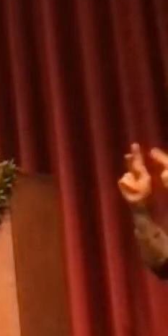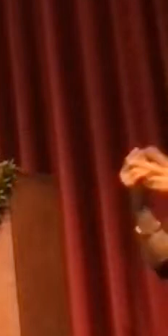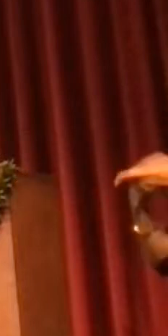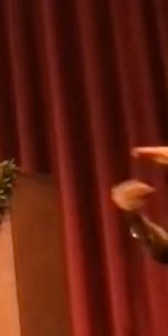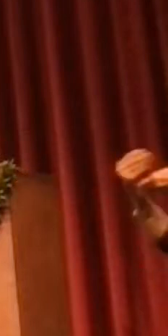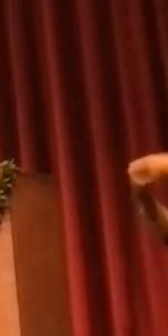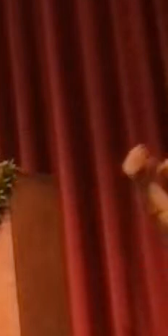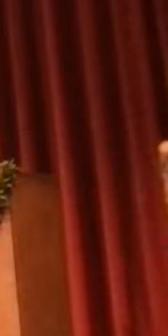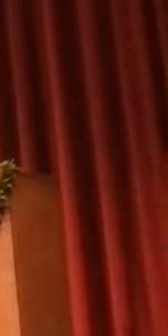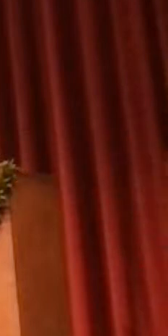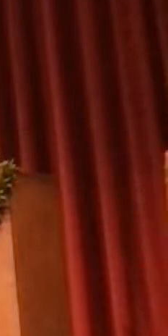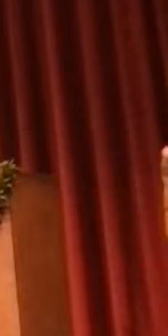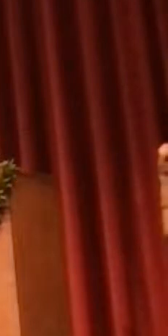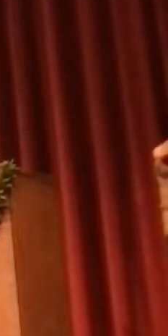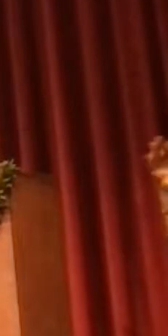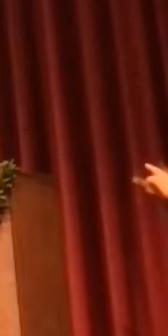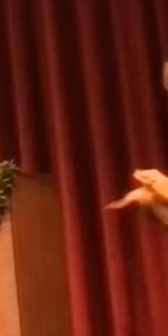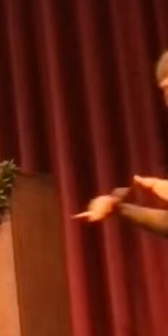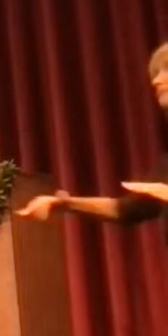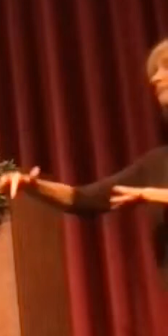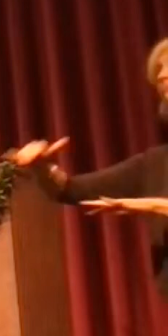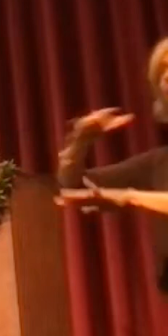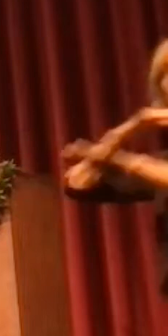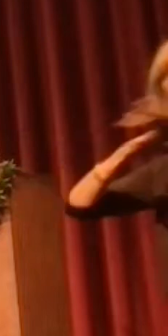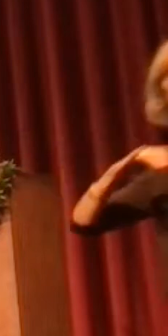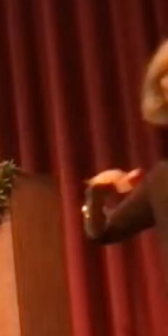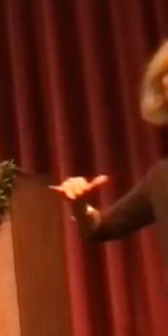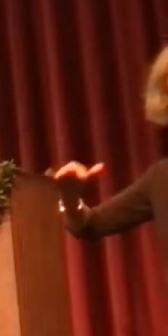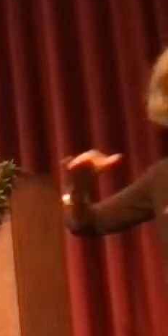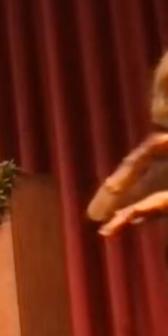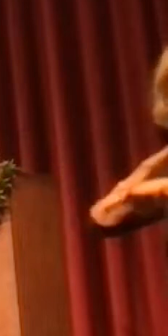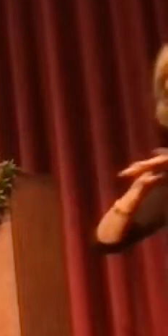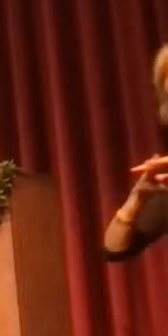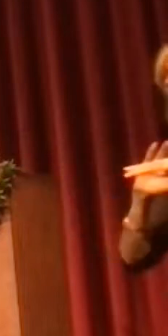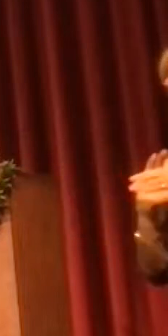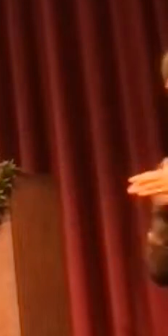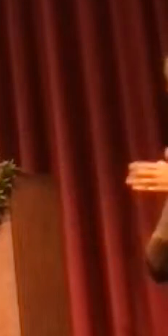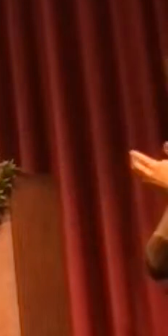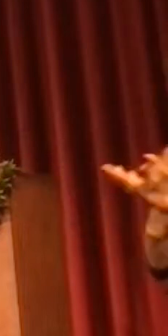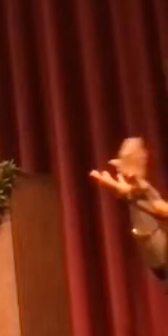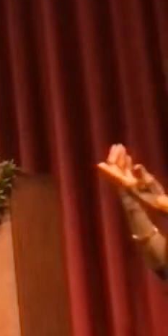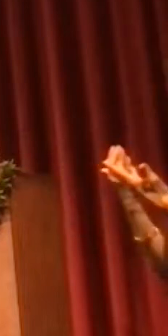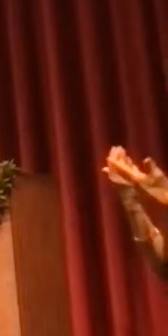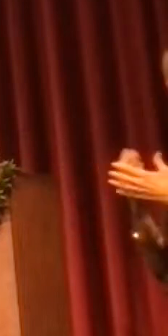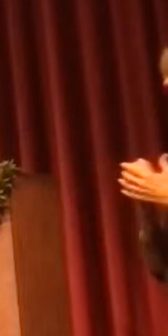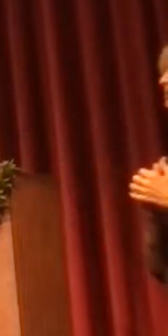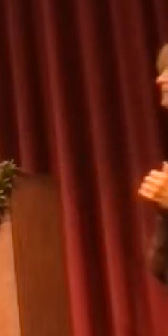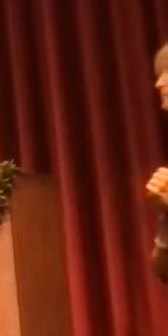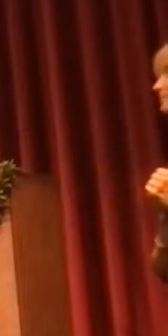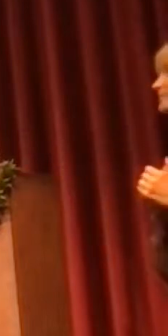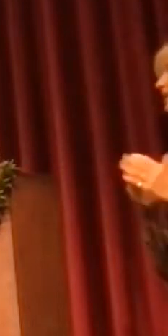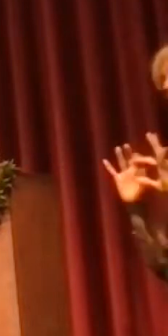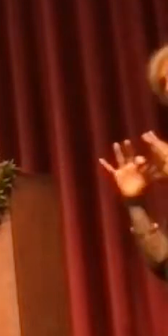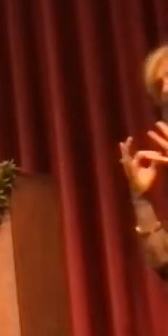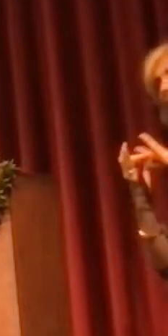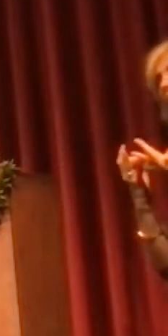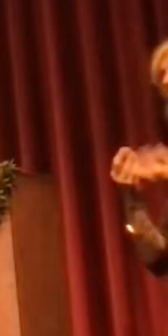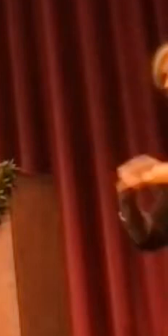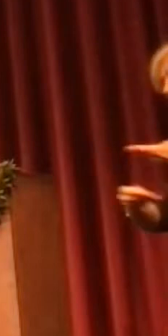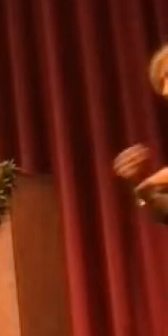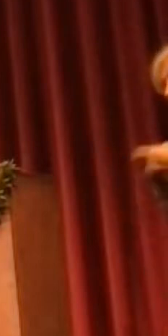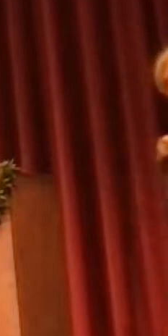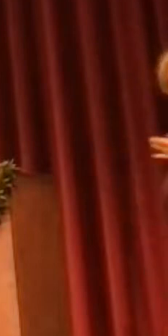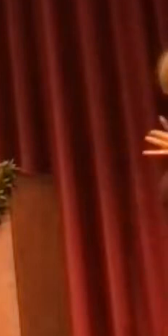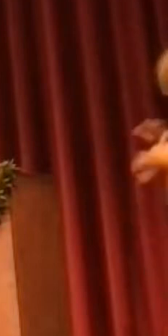us and to all those around us. So it honors our mo'oku o'o, or whakapapa, right? Those